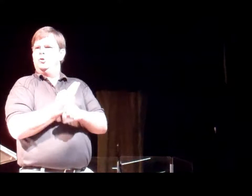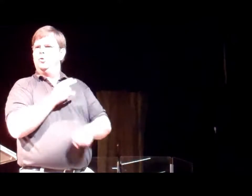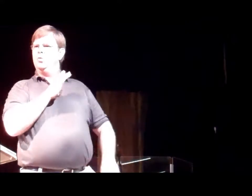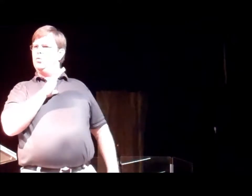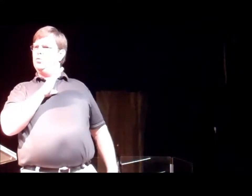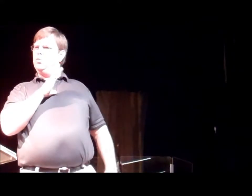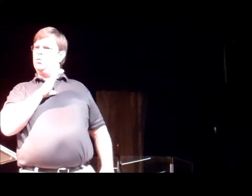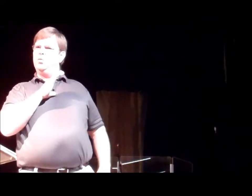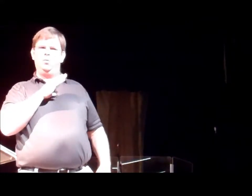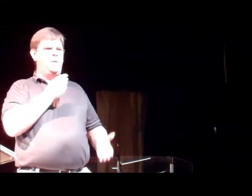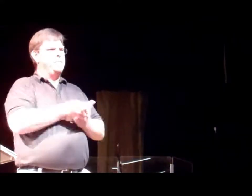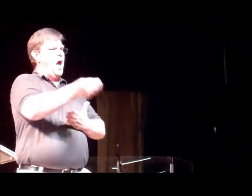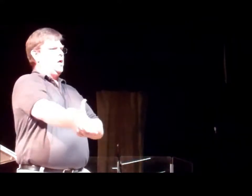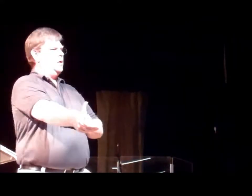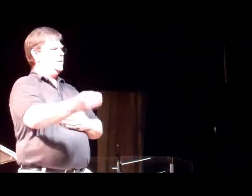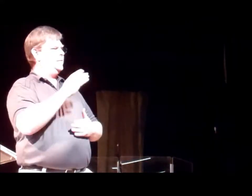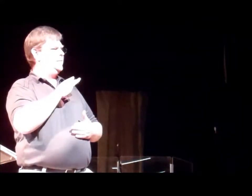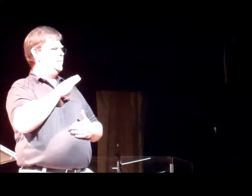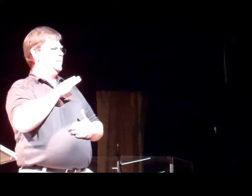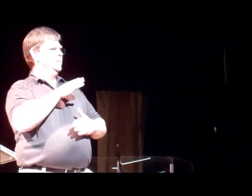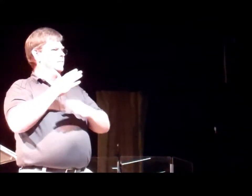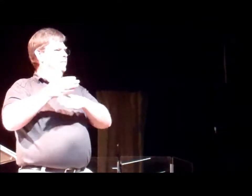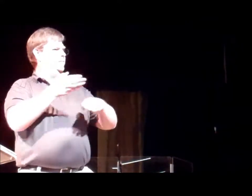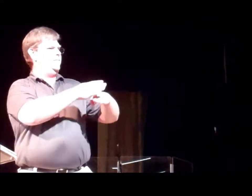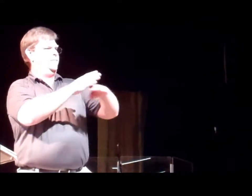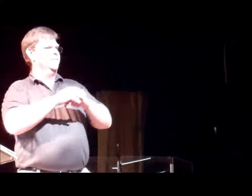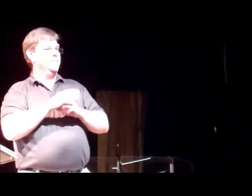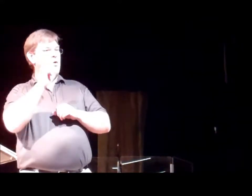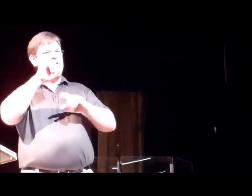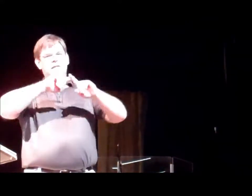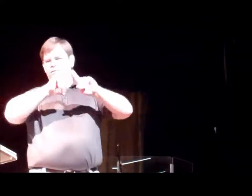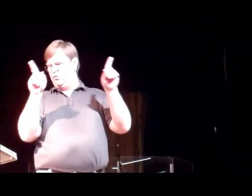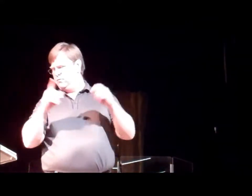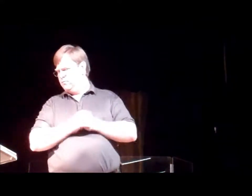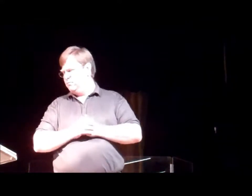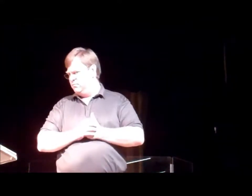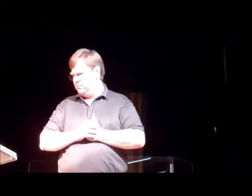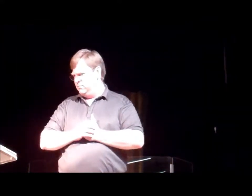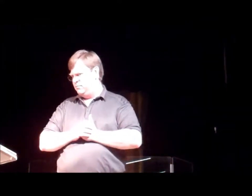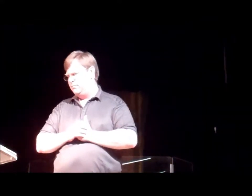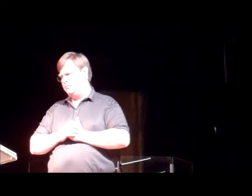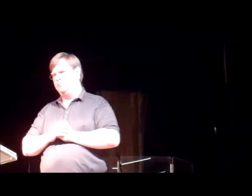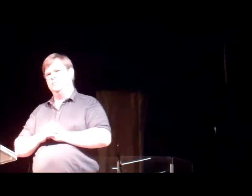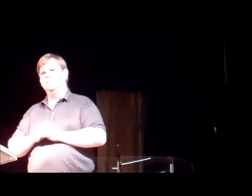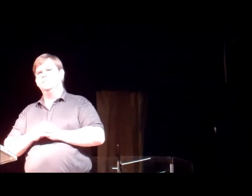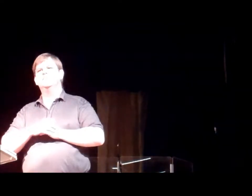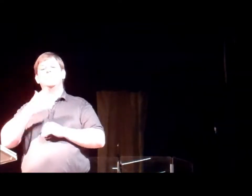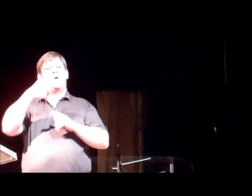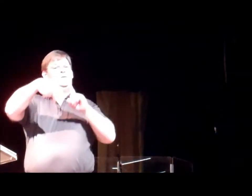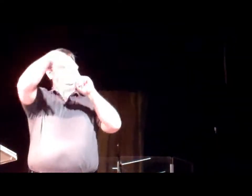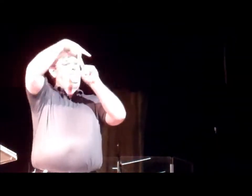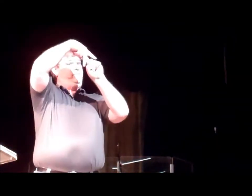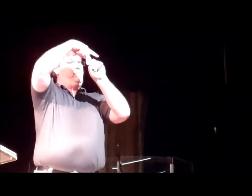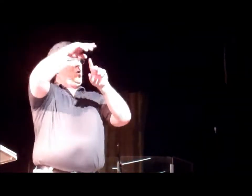his clothing because they thought they could wear it. It was something commercial for them. It had nothing emotionally significant to